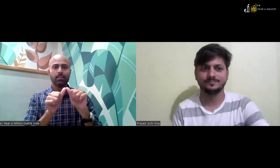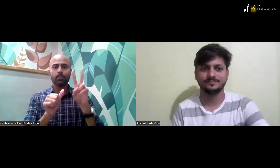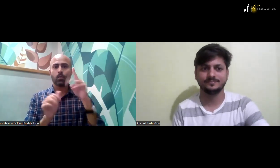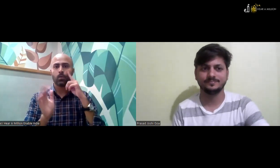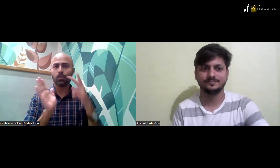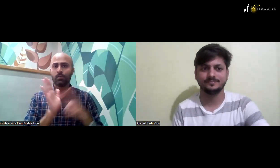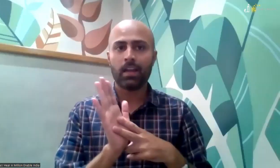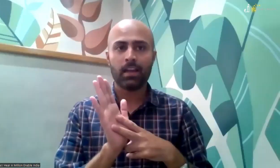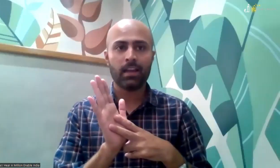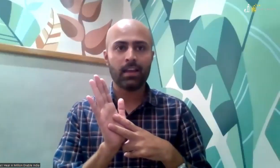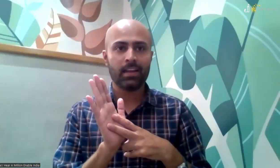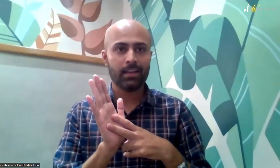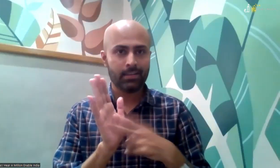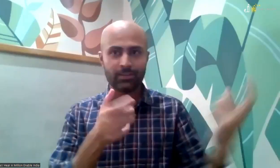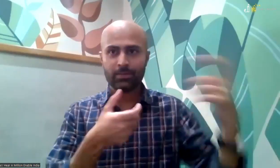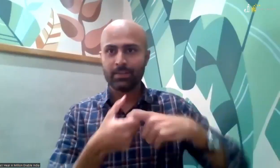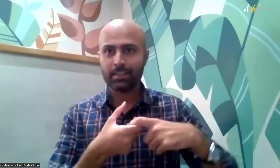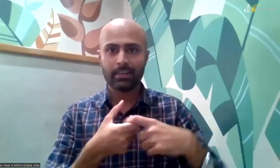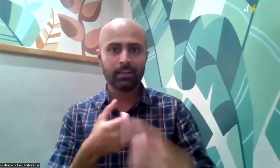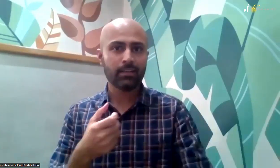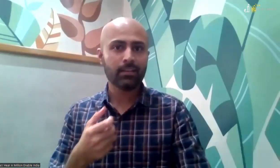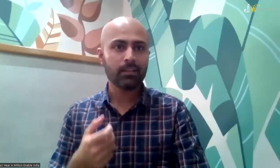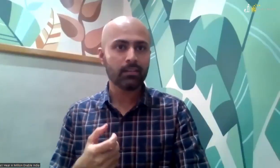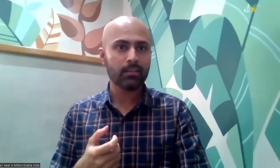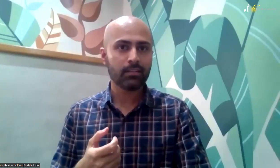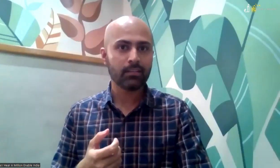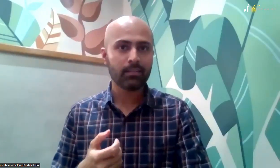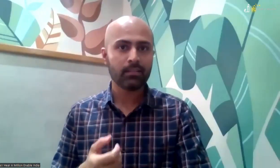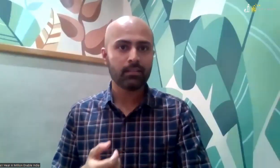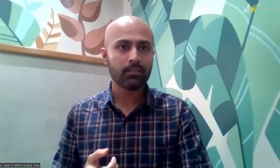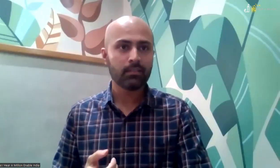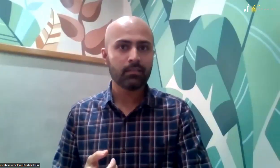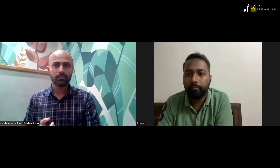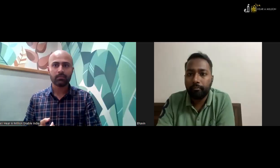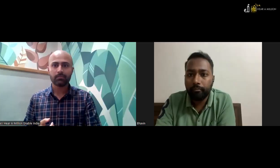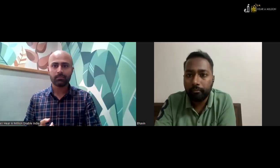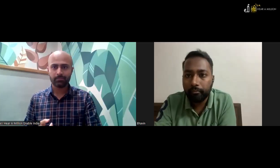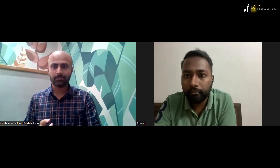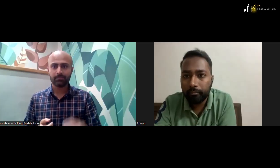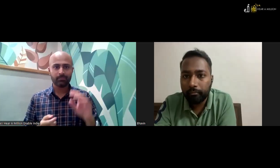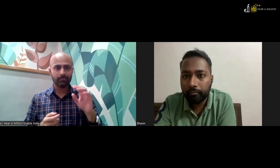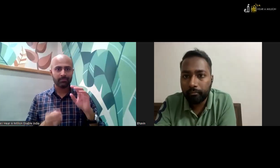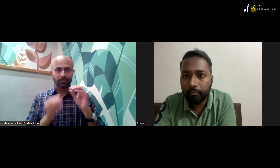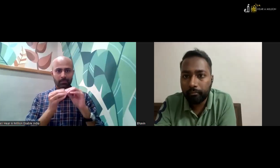So now Bhavan will go. The next person would be Bhavan. Can we have Bhavan now?